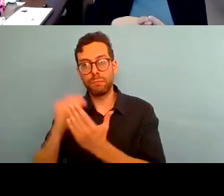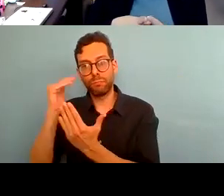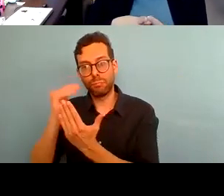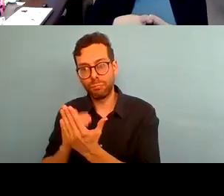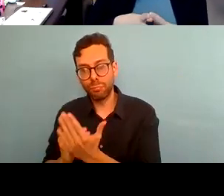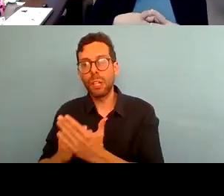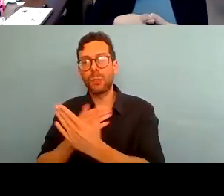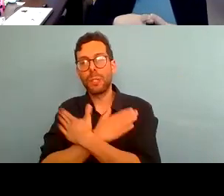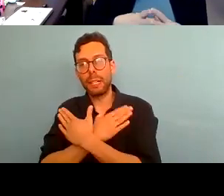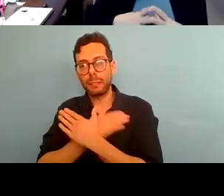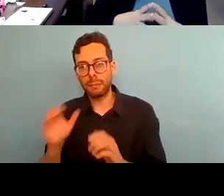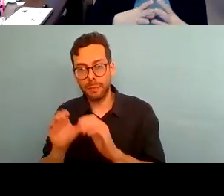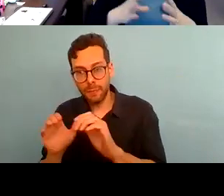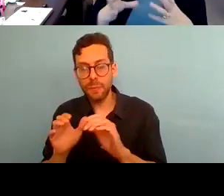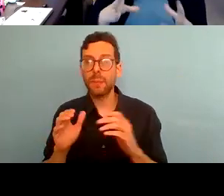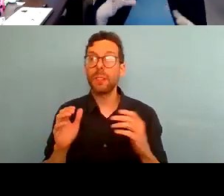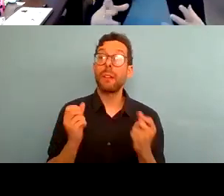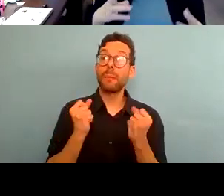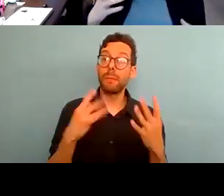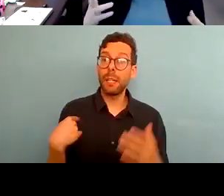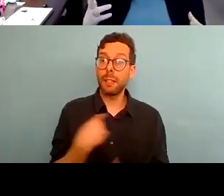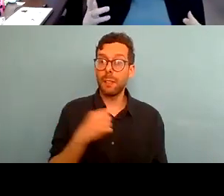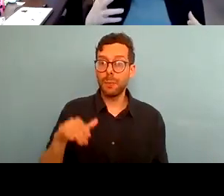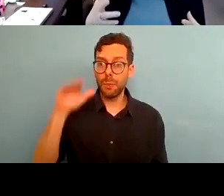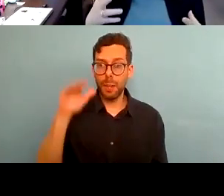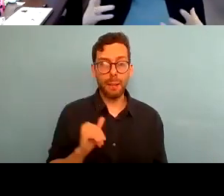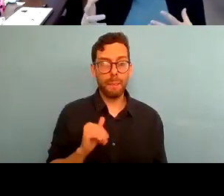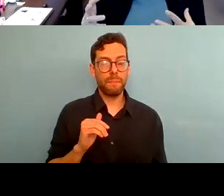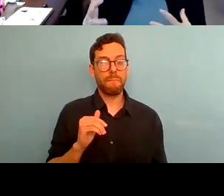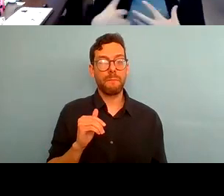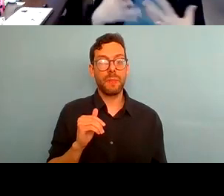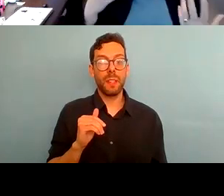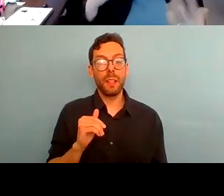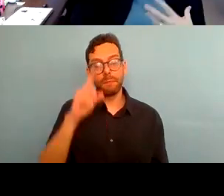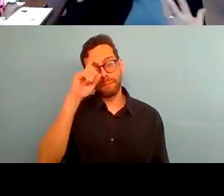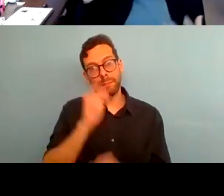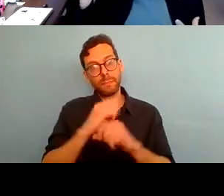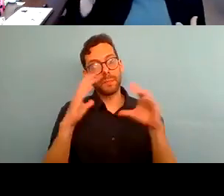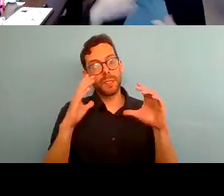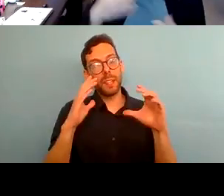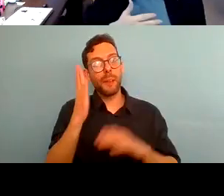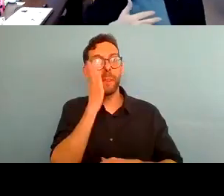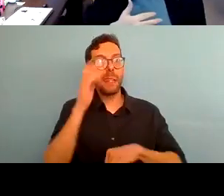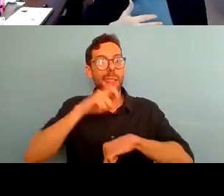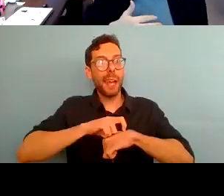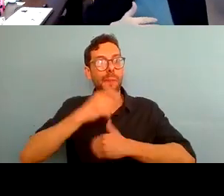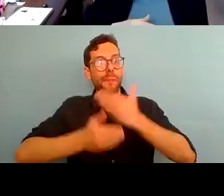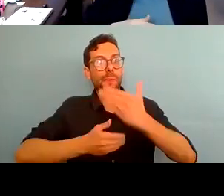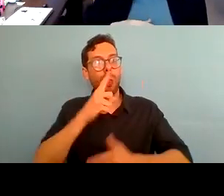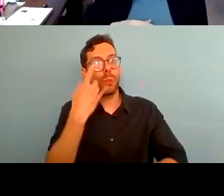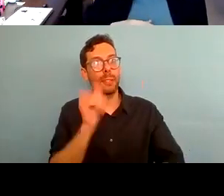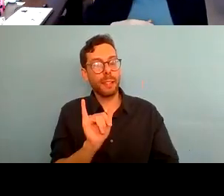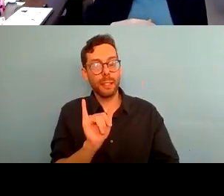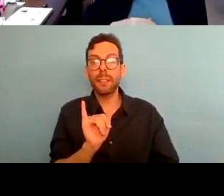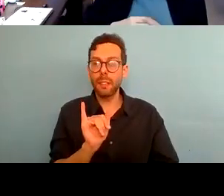is, I think a lot of us grew up kind of with this notion of what bedtime routines look like, or at least we kind of in our minds think about it.